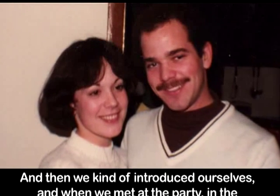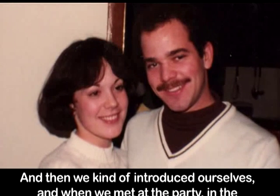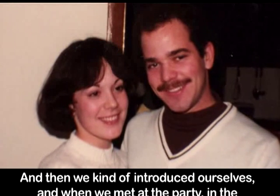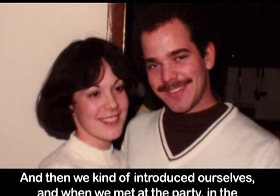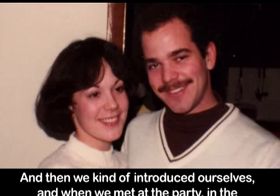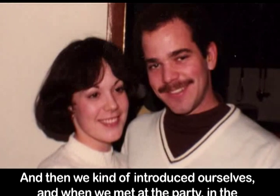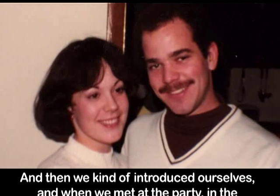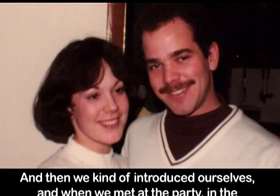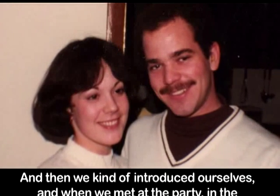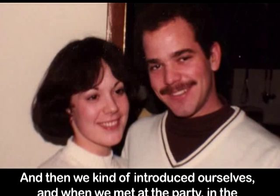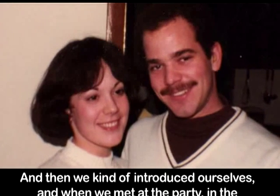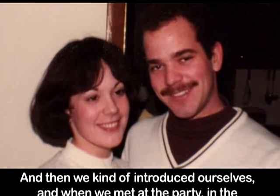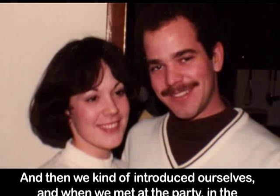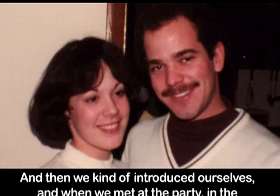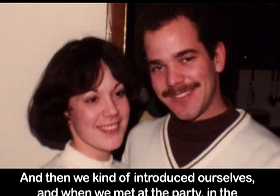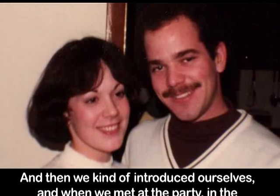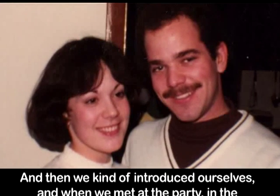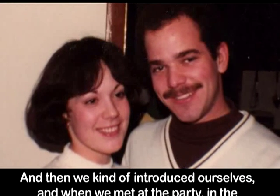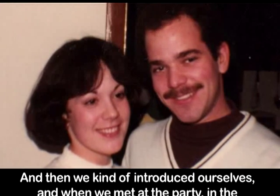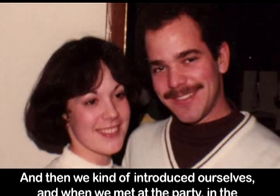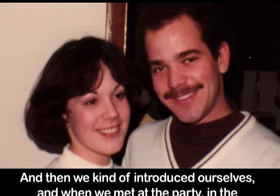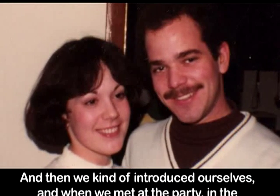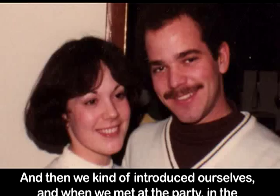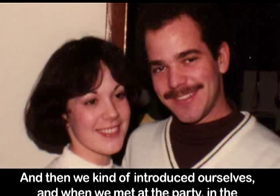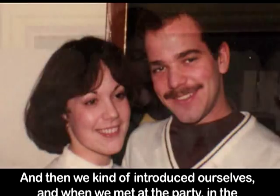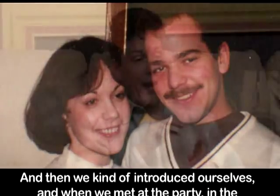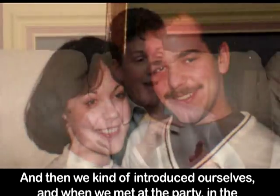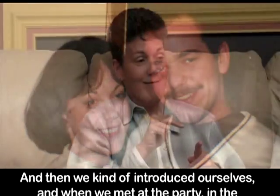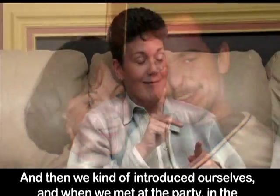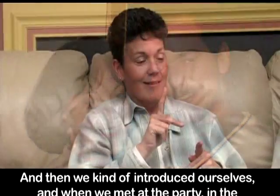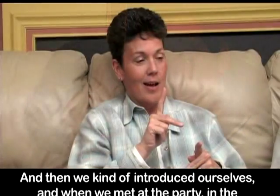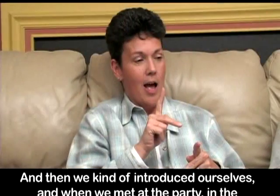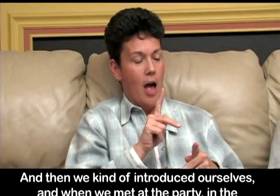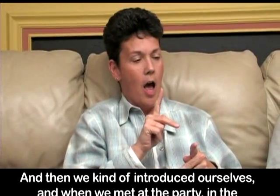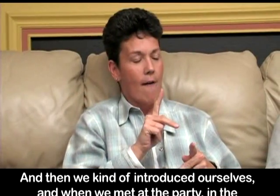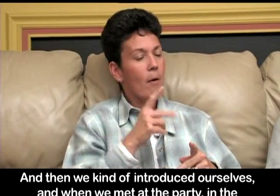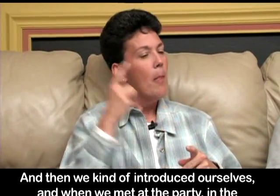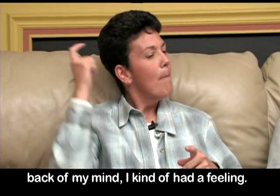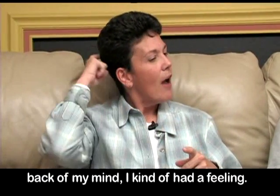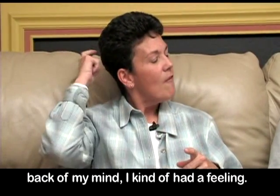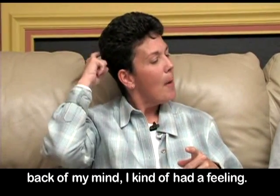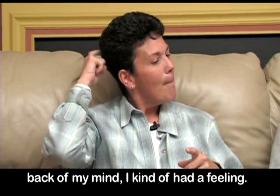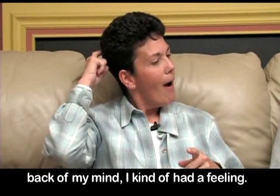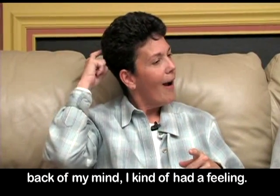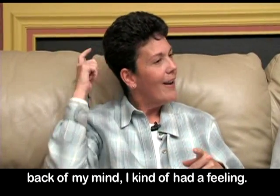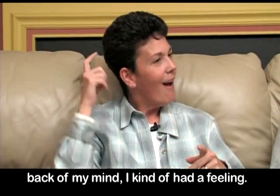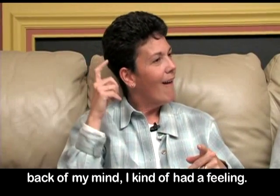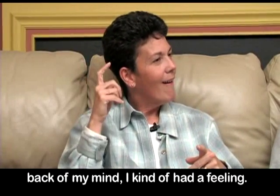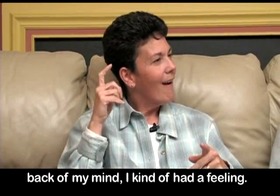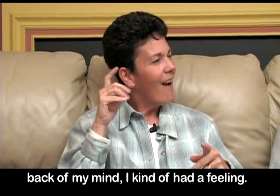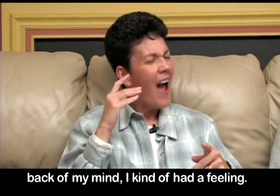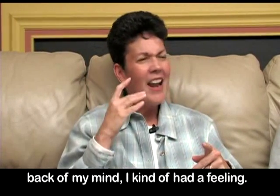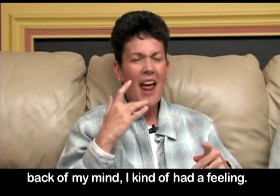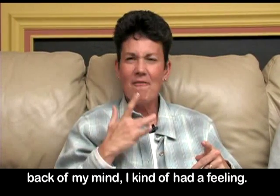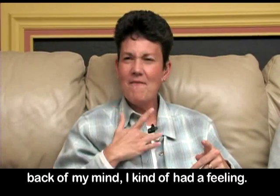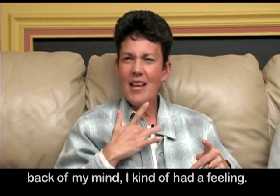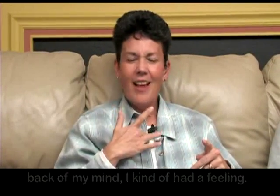ourselves. And when we met at the party, in the back of my mind, I kind of had a feeling, I